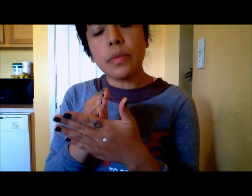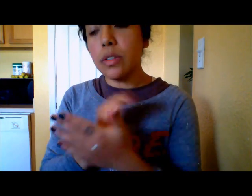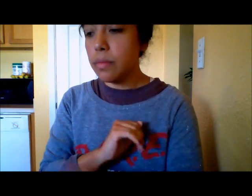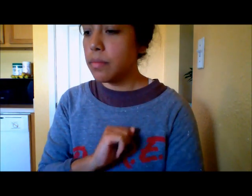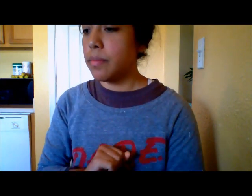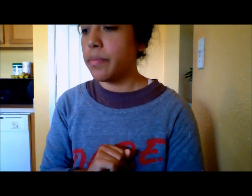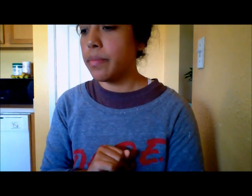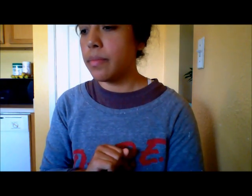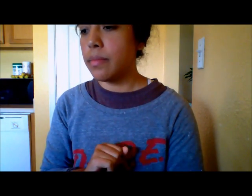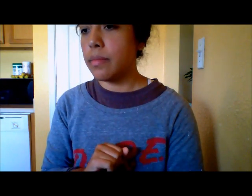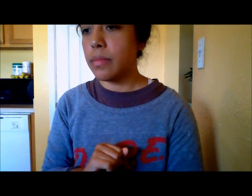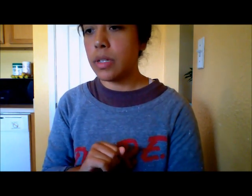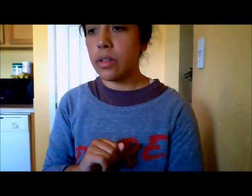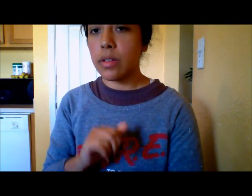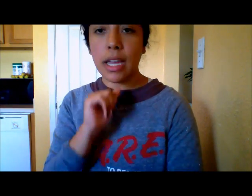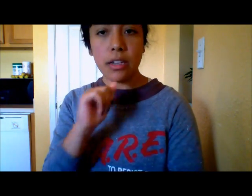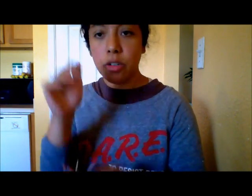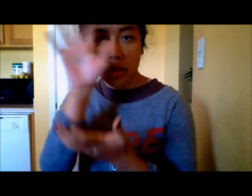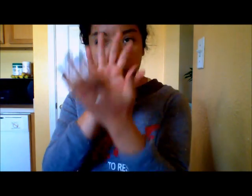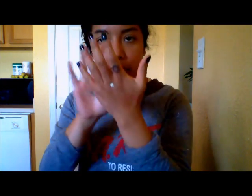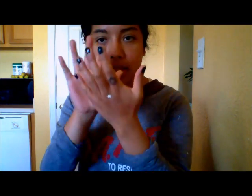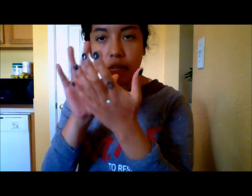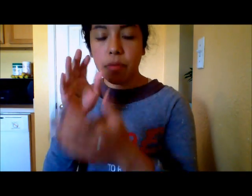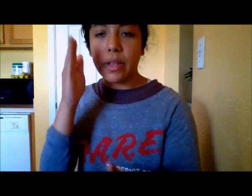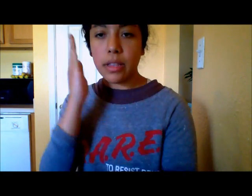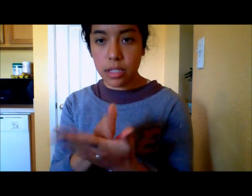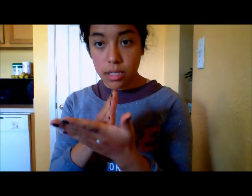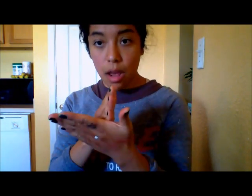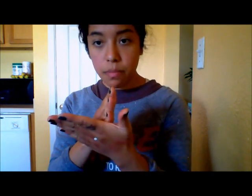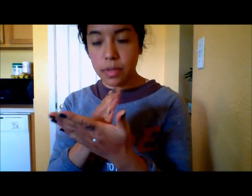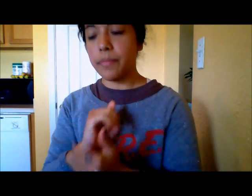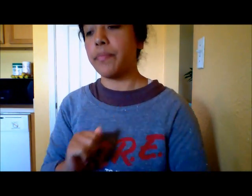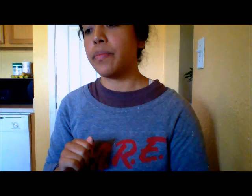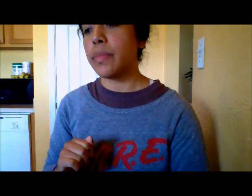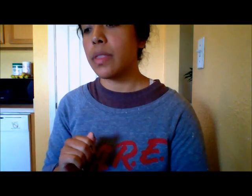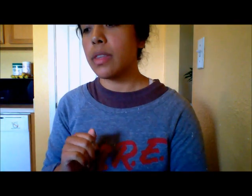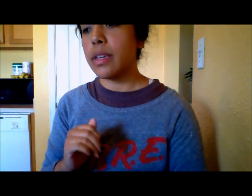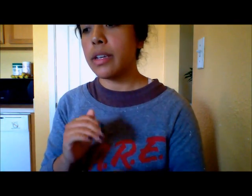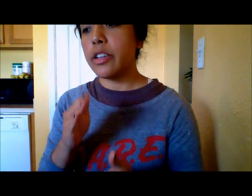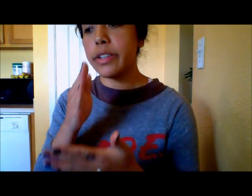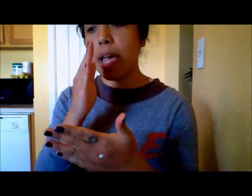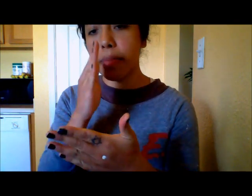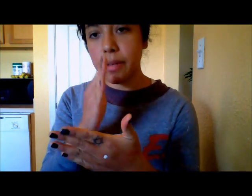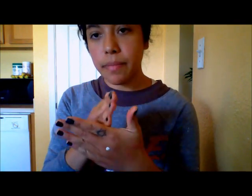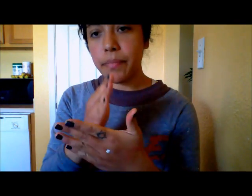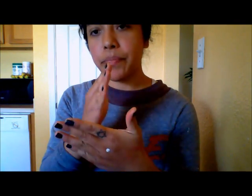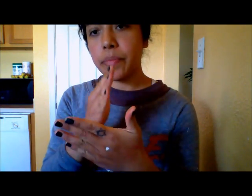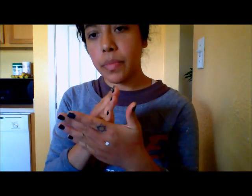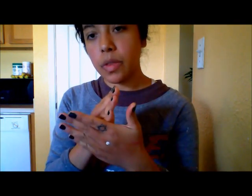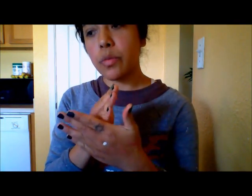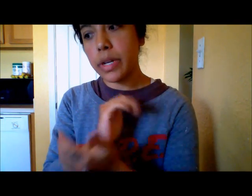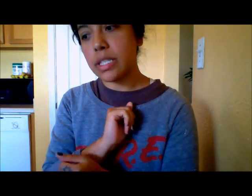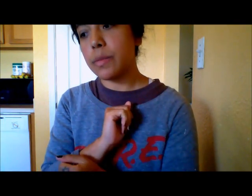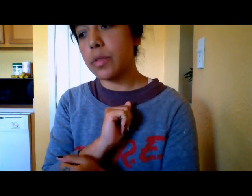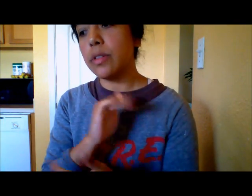Reasonable. Okay, don't confuse it with stop. You tap it. Reasonable